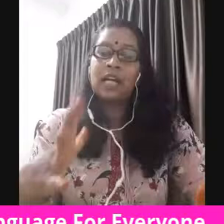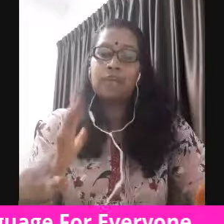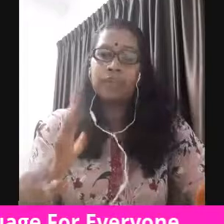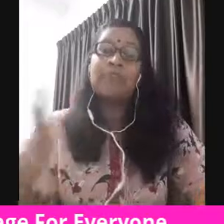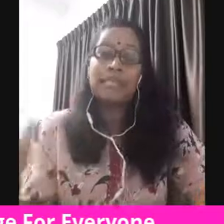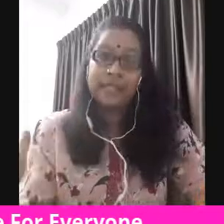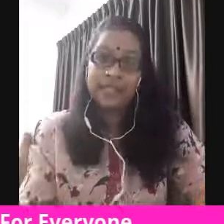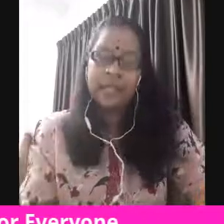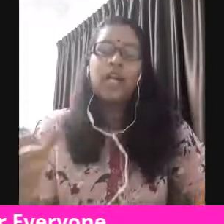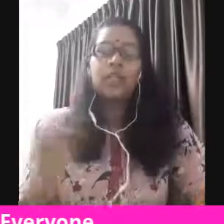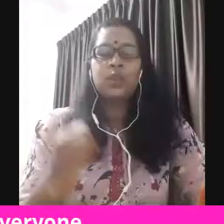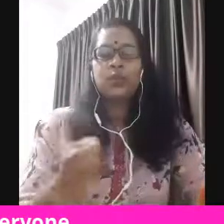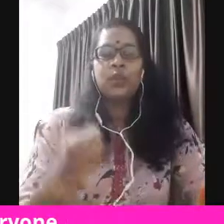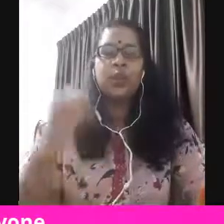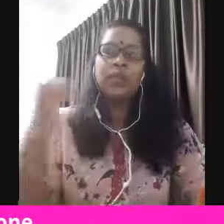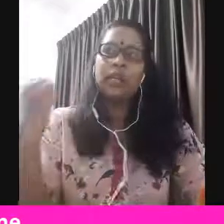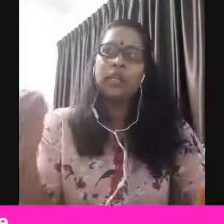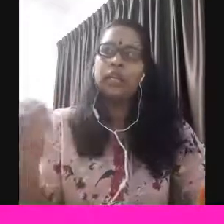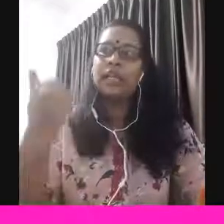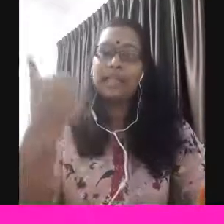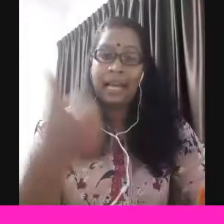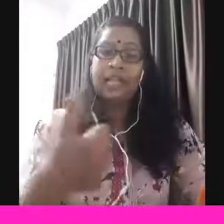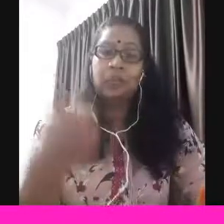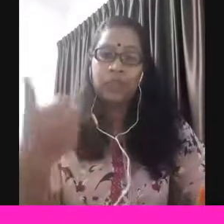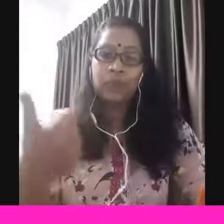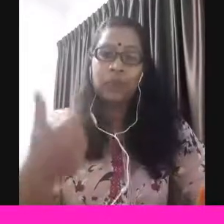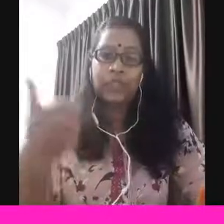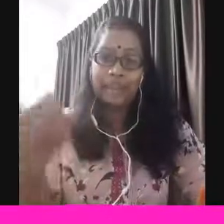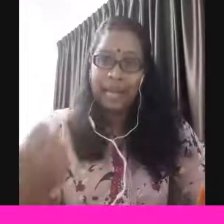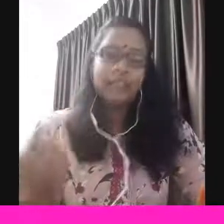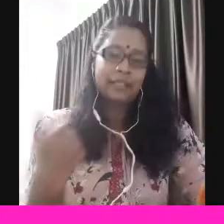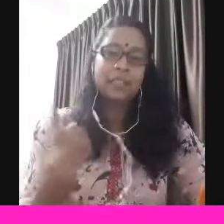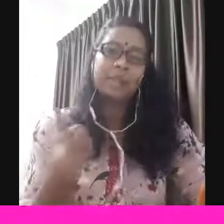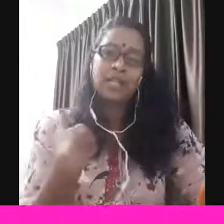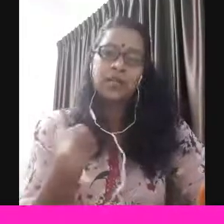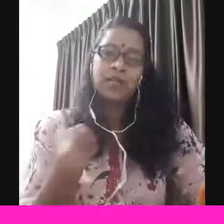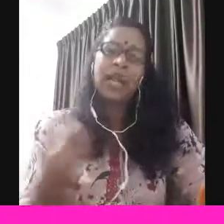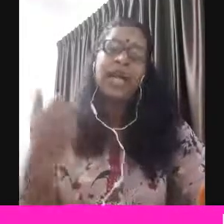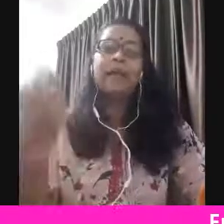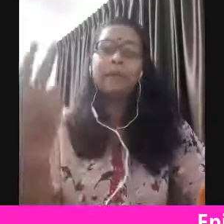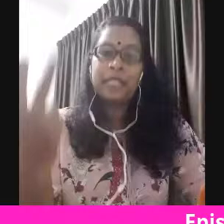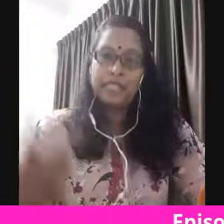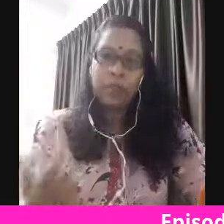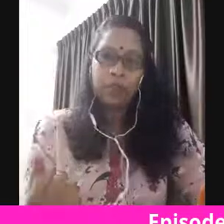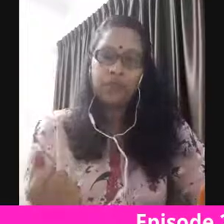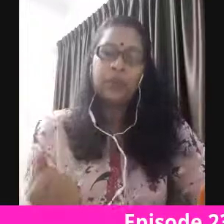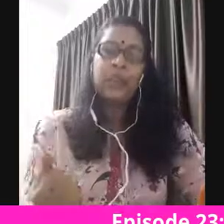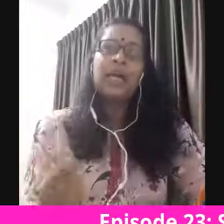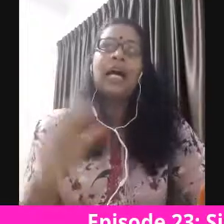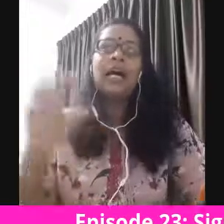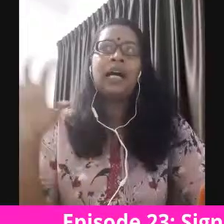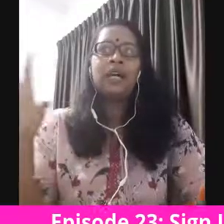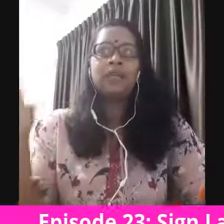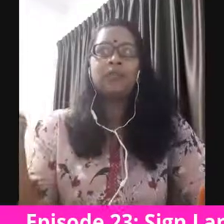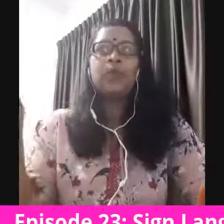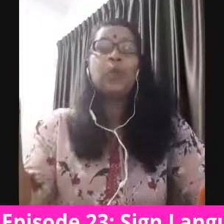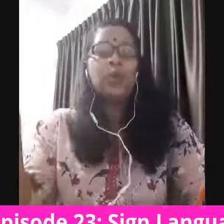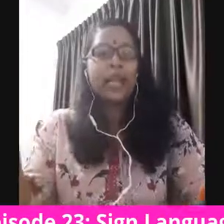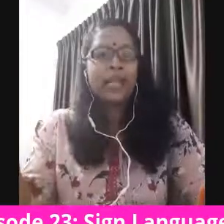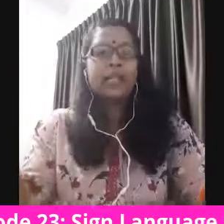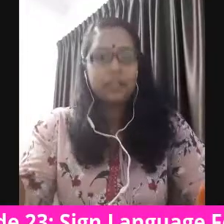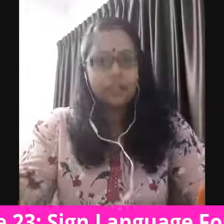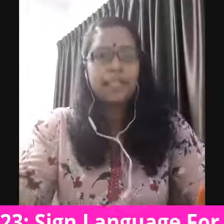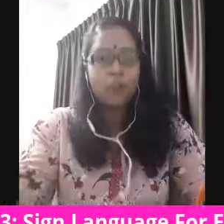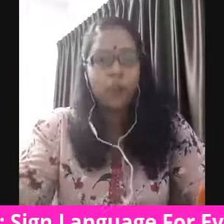because Selangor is big state. So got Kelang in one school in Kelang, that's my school, and PJ one school. For